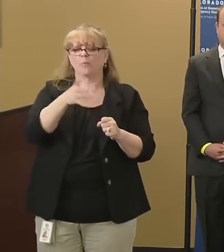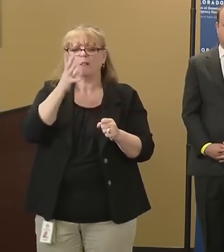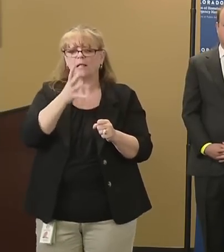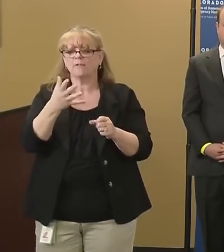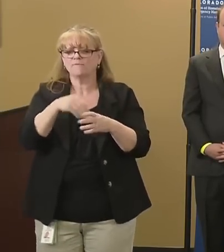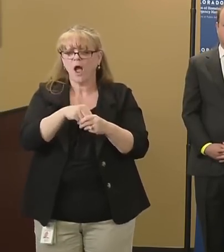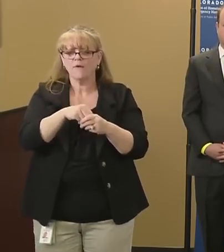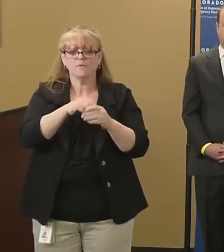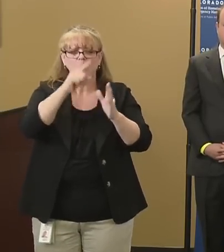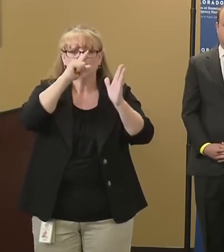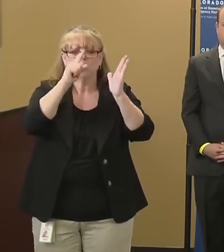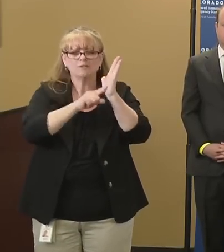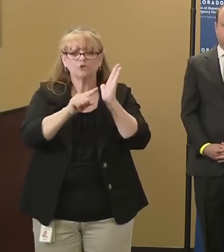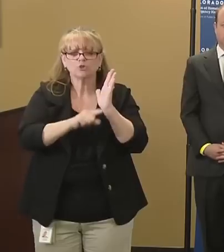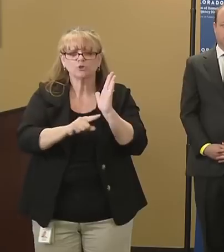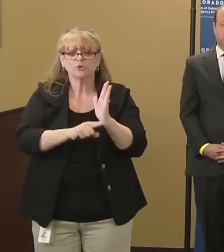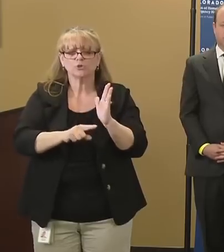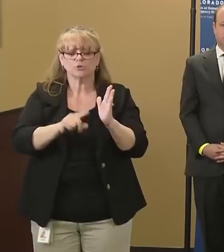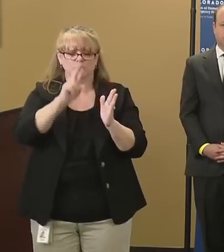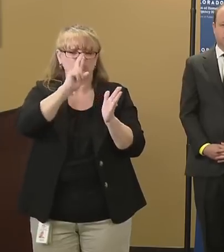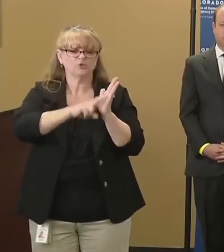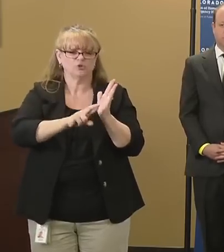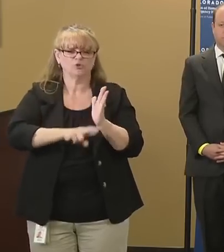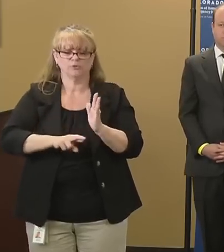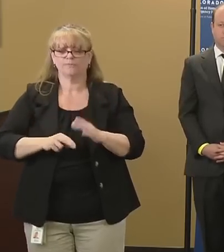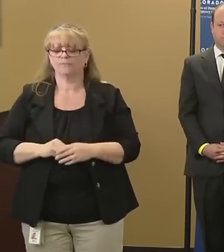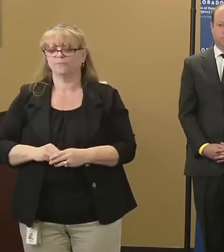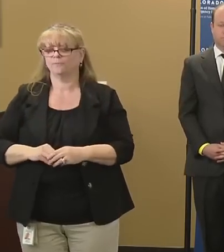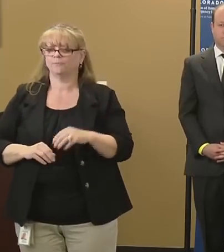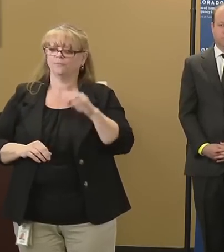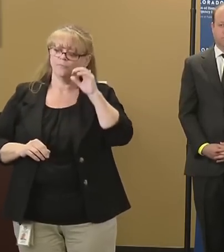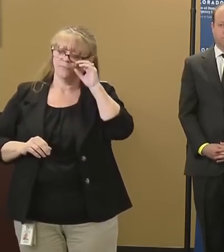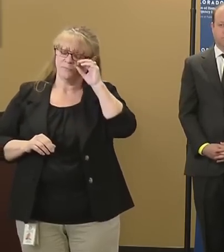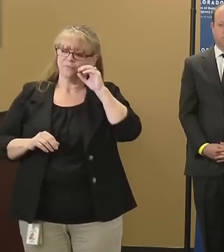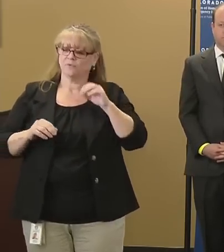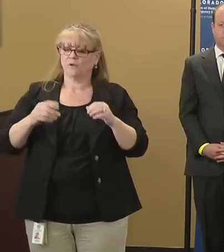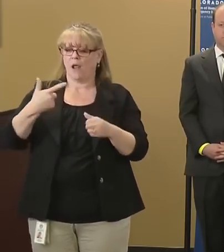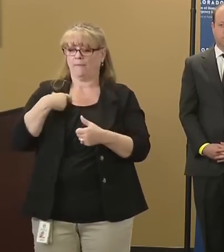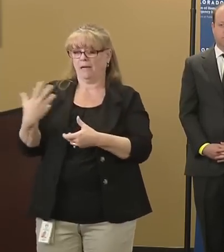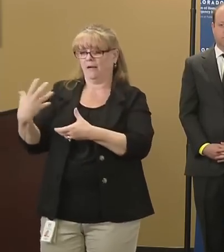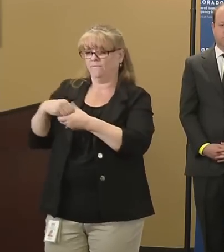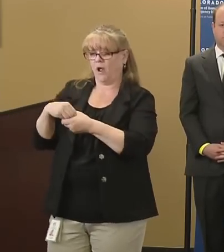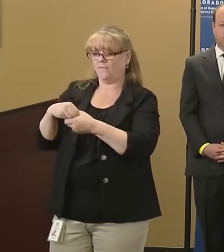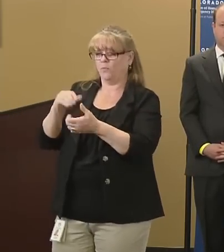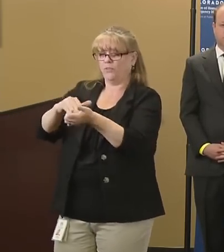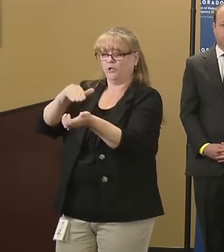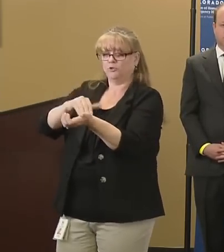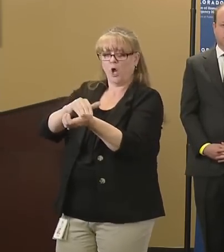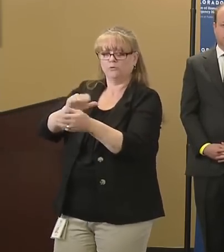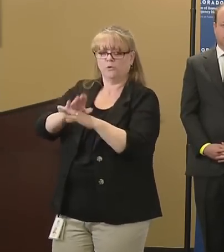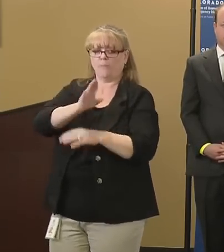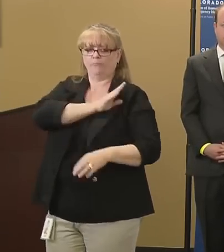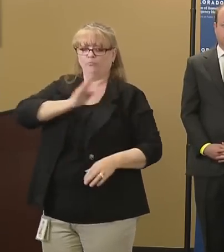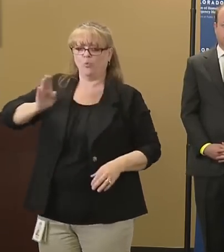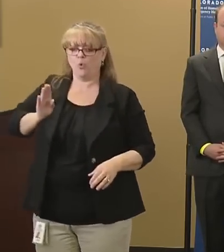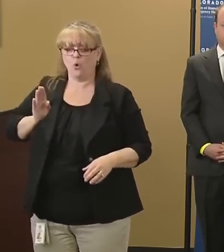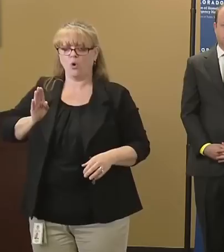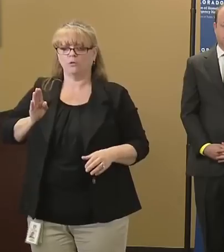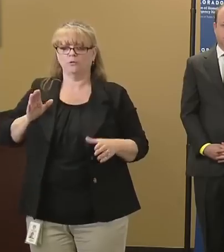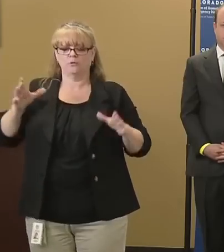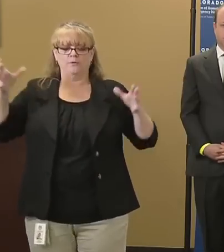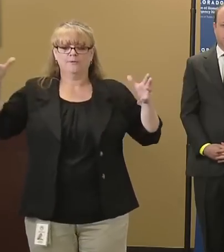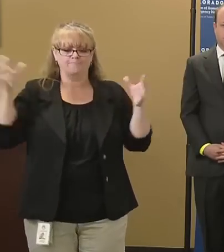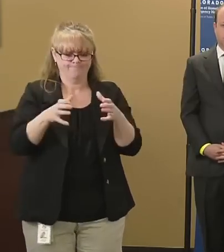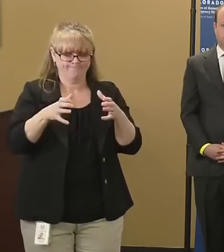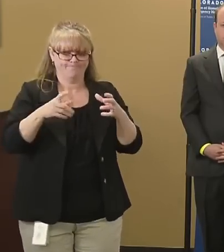on National Institute of Health boards over the last few weeks to try to figure out how to most effectively to start trials like